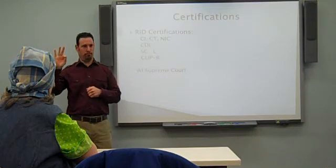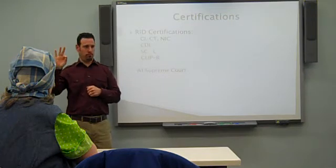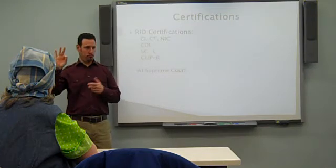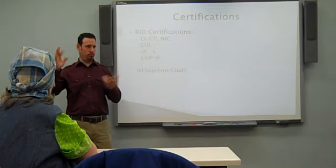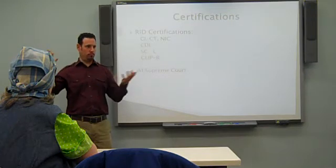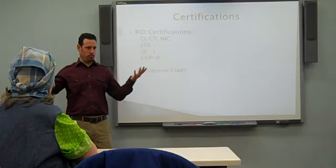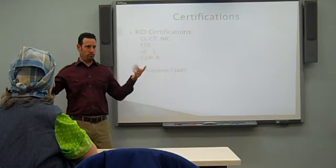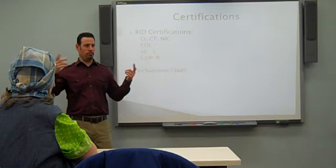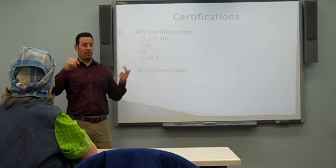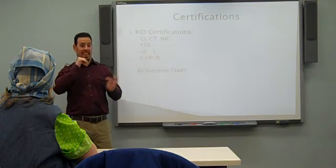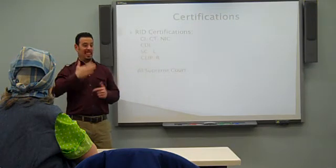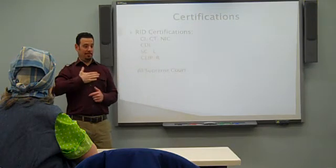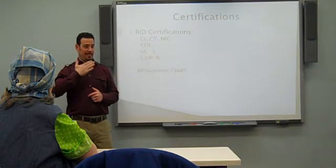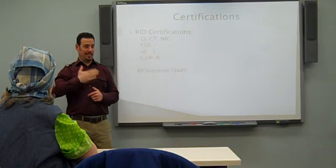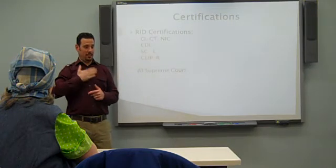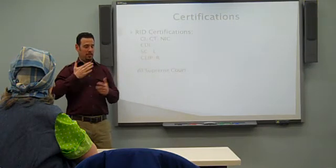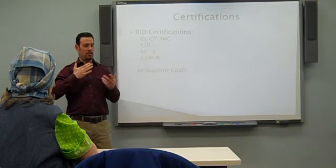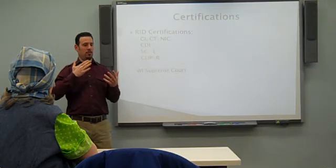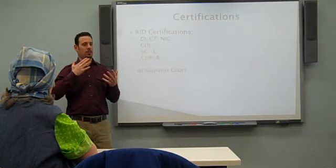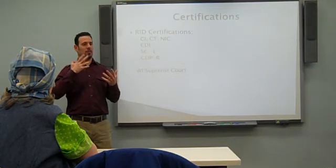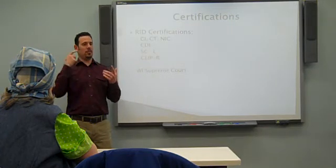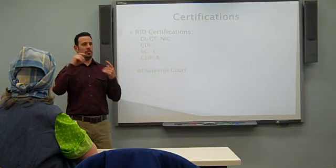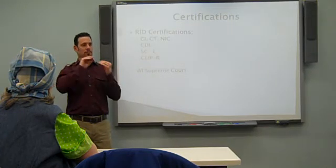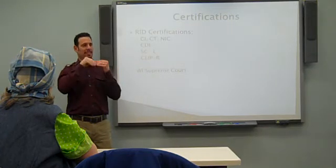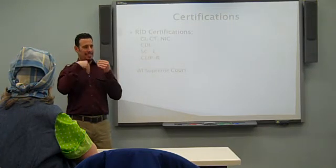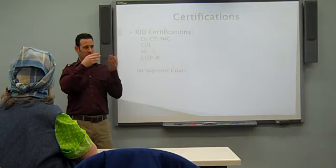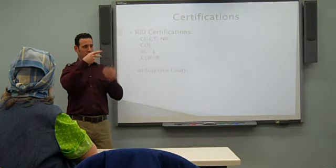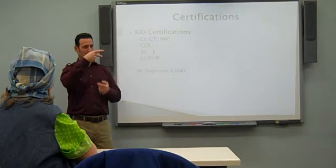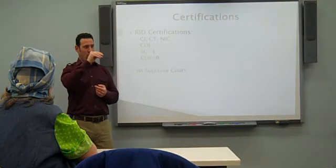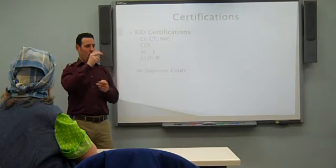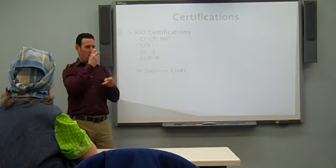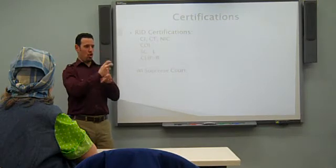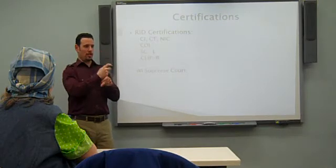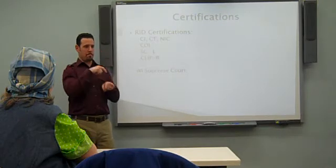I can remember this one time the client was pissed off.